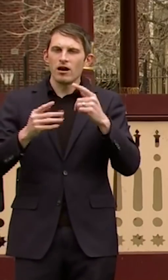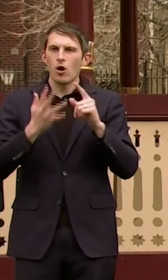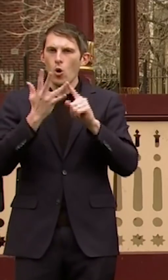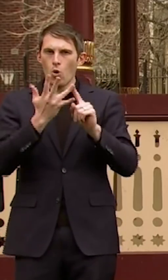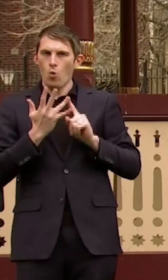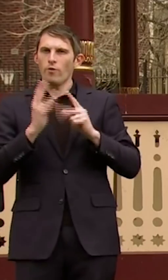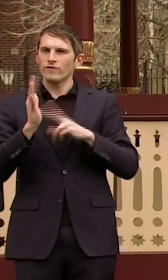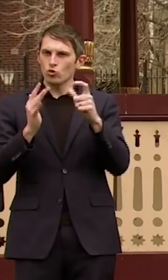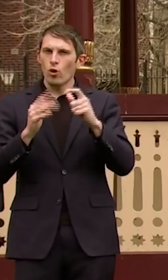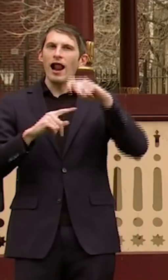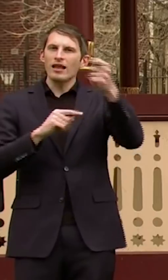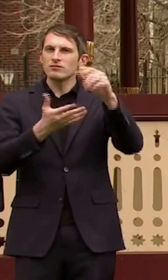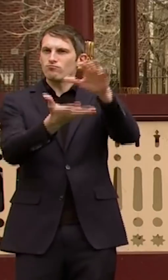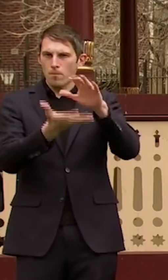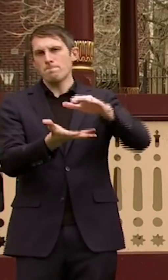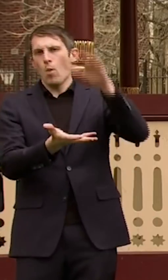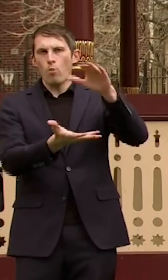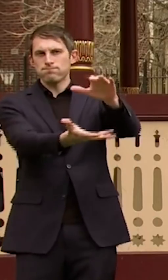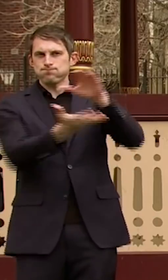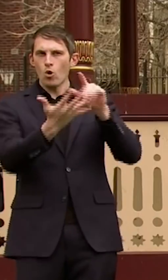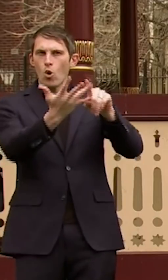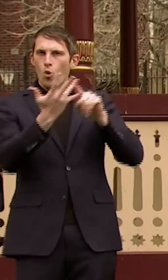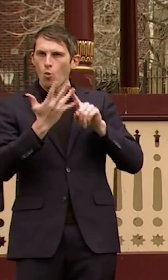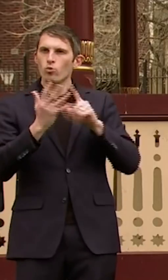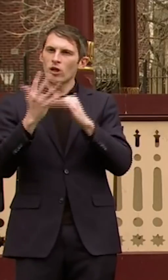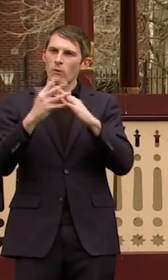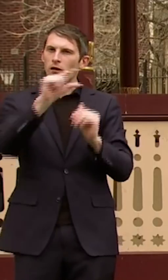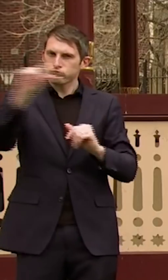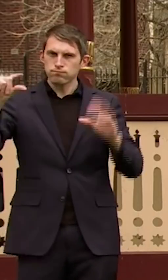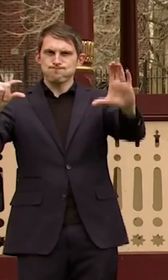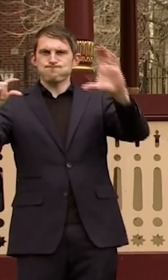about it won't fix it. Only the Commonwealth Government can fix it, and I would anticipate